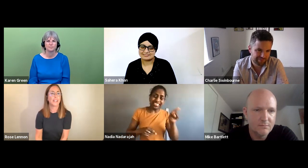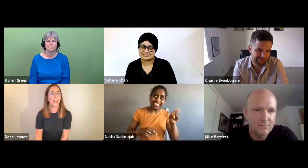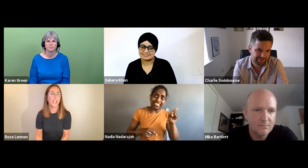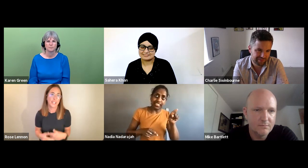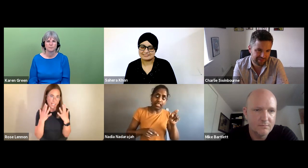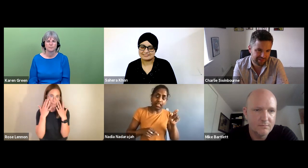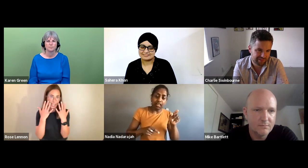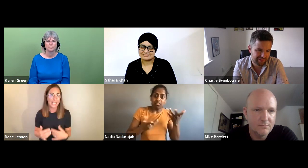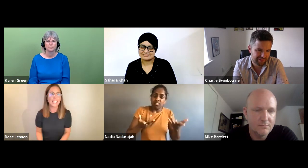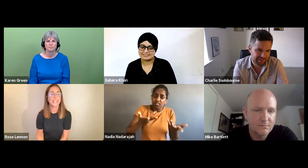and her name is this.